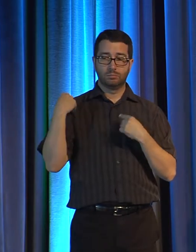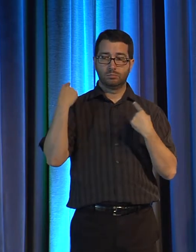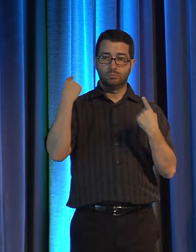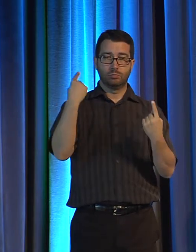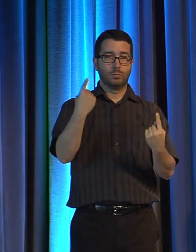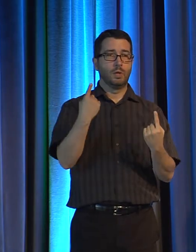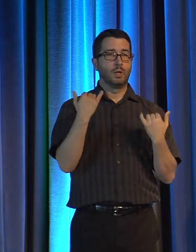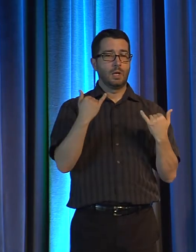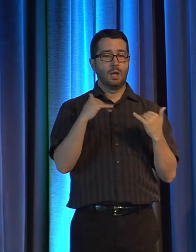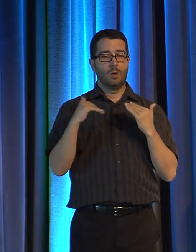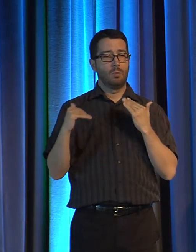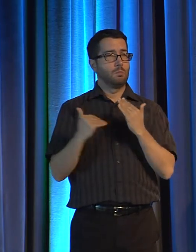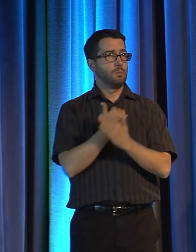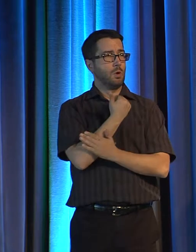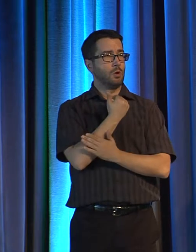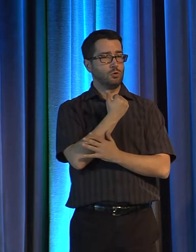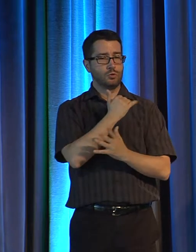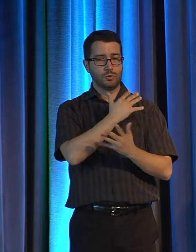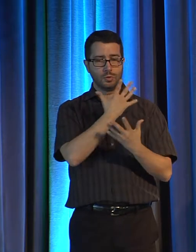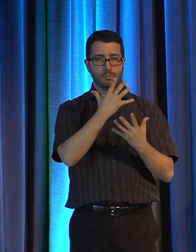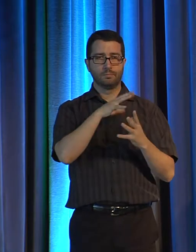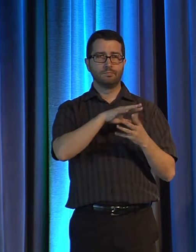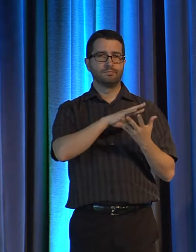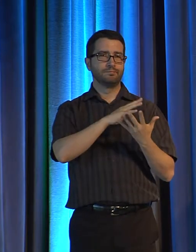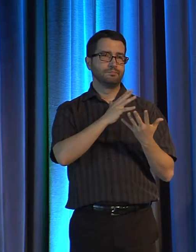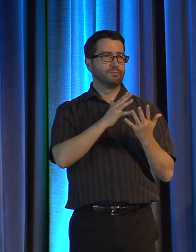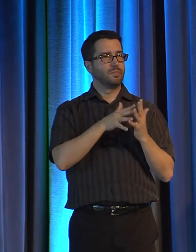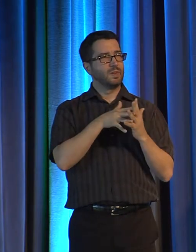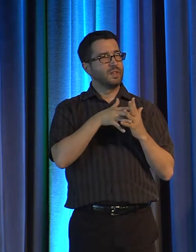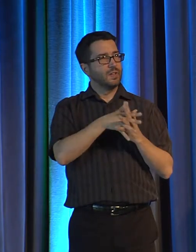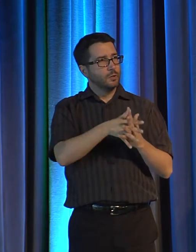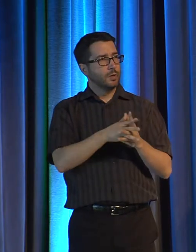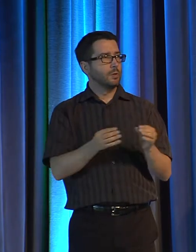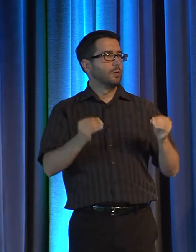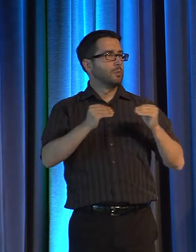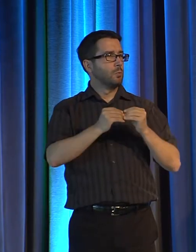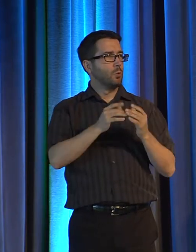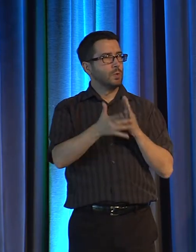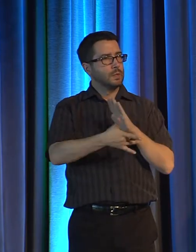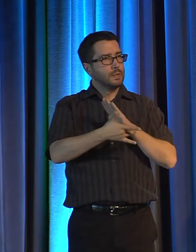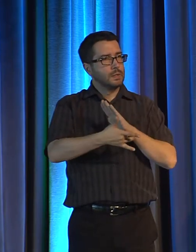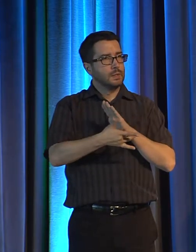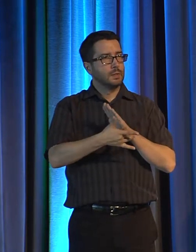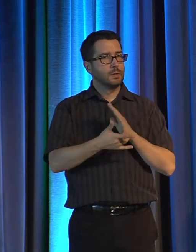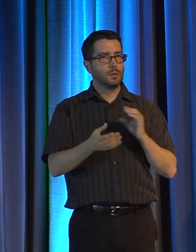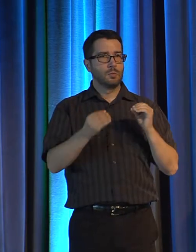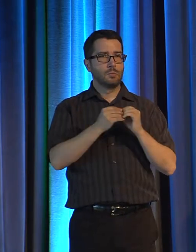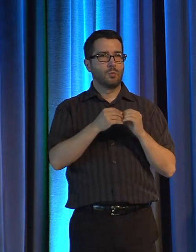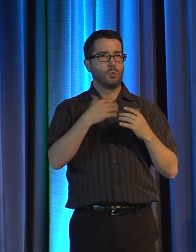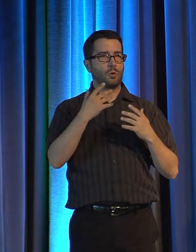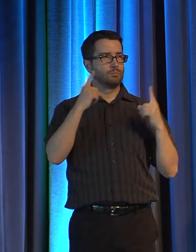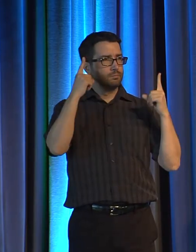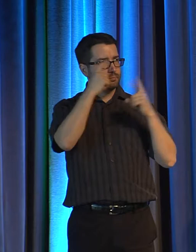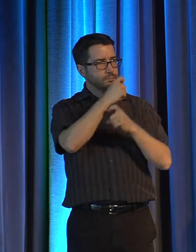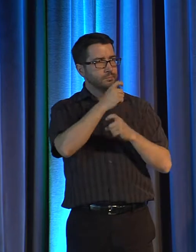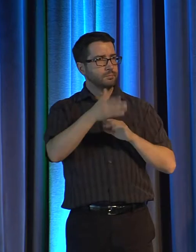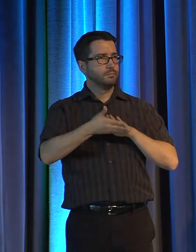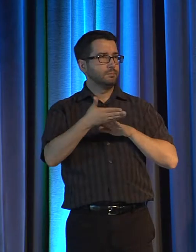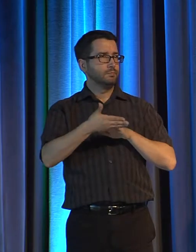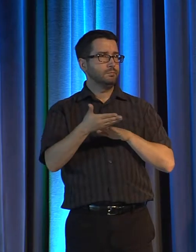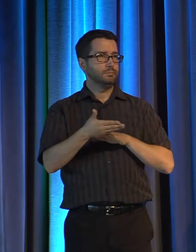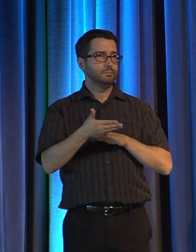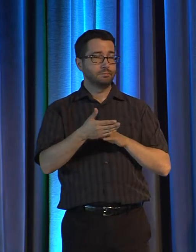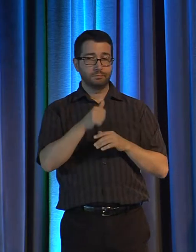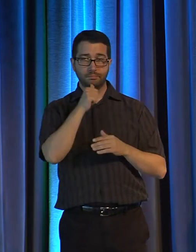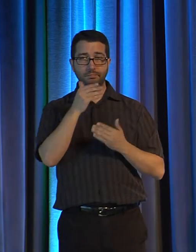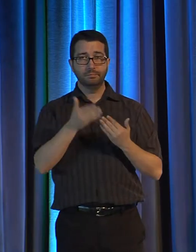a modern, integrated, and a more technical one, a more demanding one to execute. And that's not easy or simple